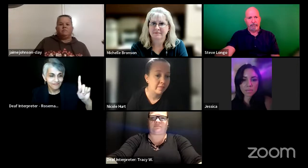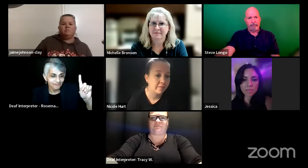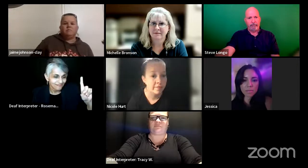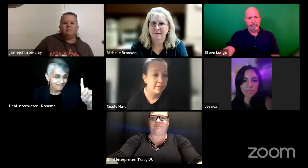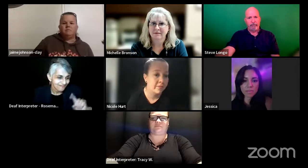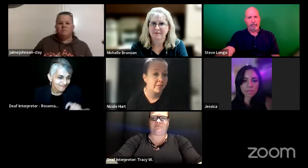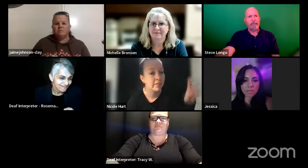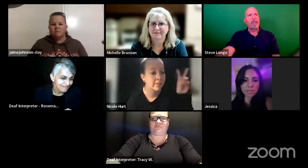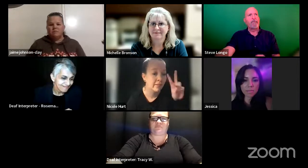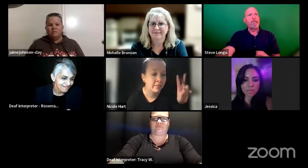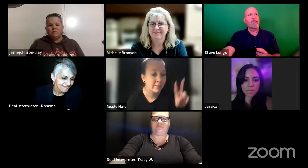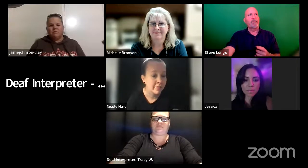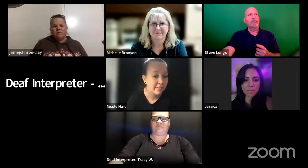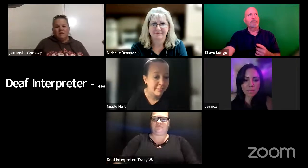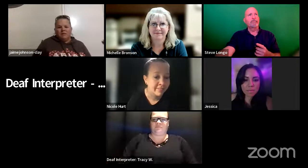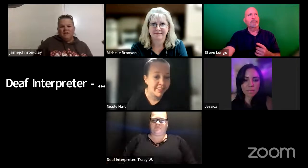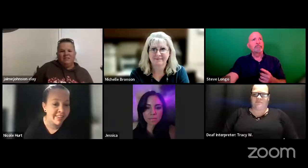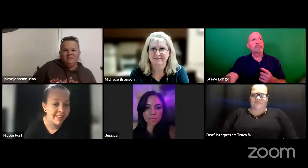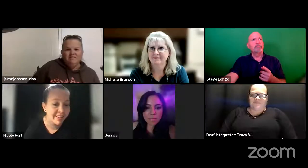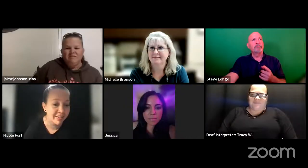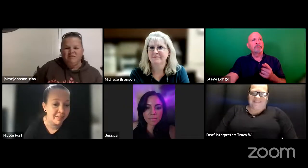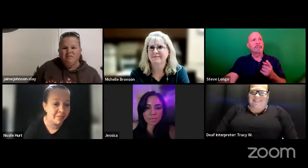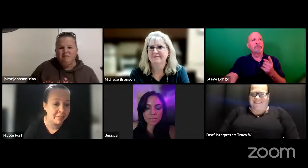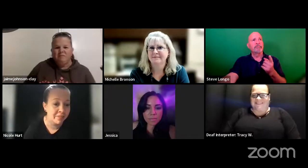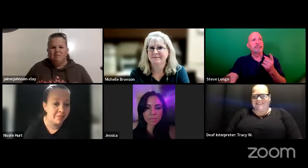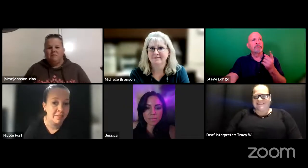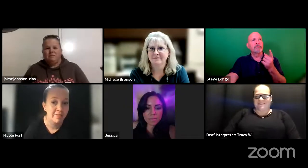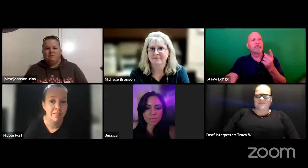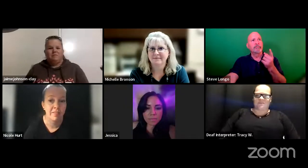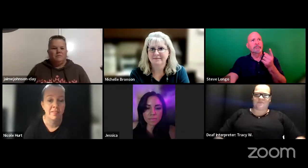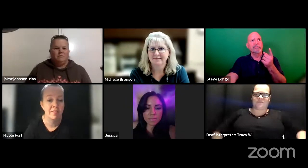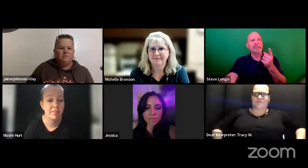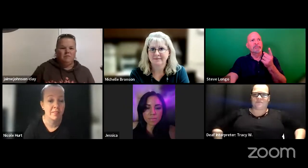And we'll hold just a moment for the interpreters.